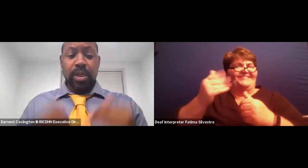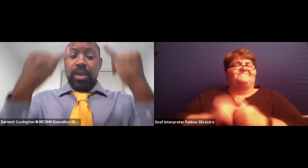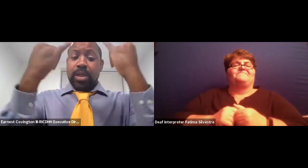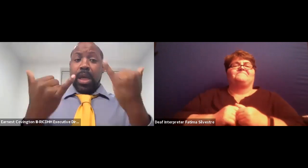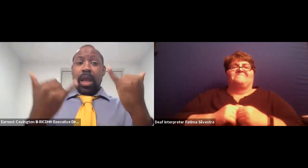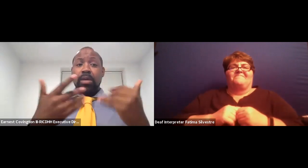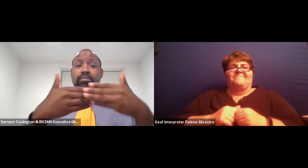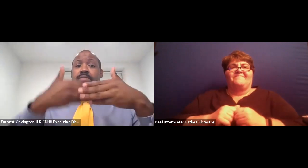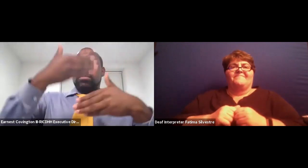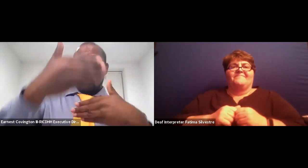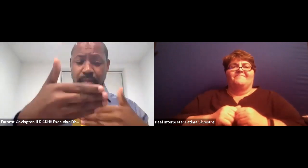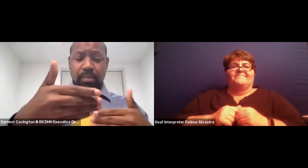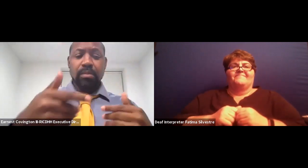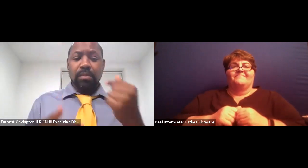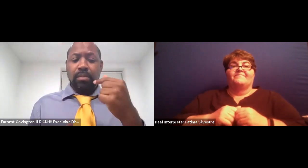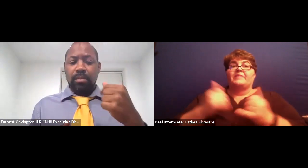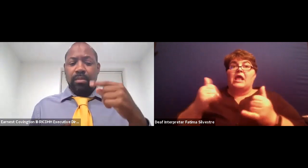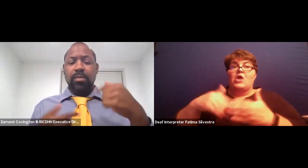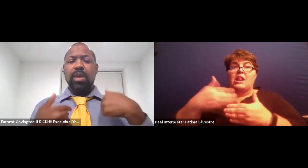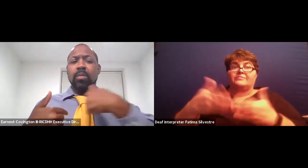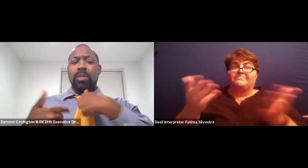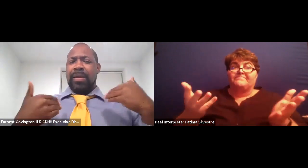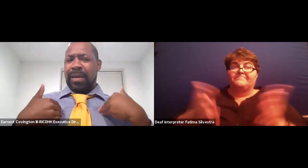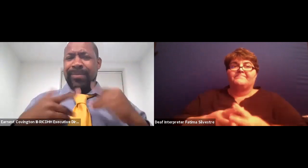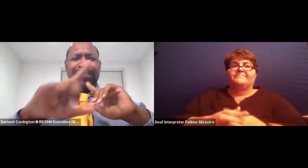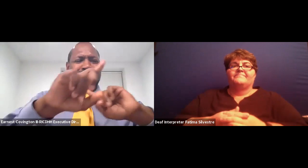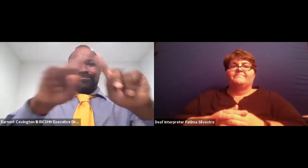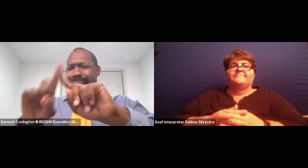lucky winners. Now,